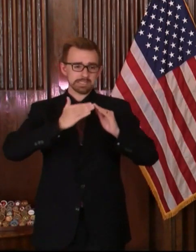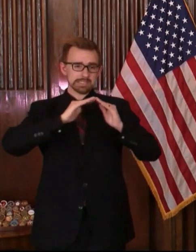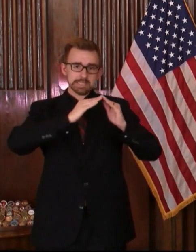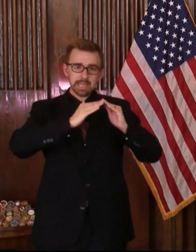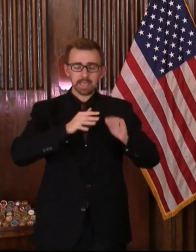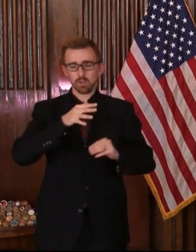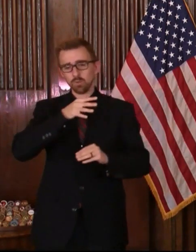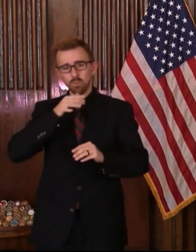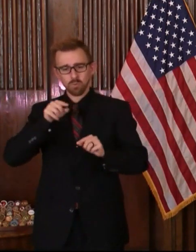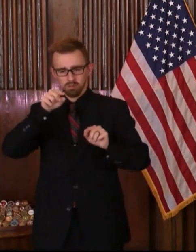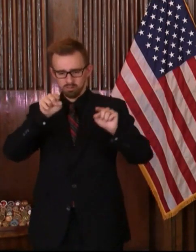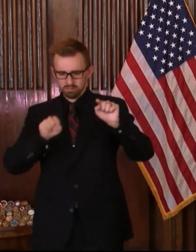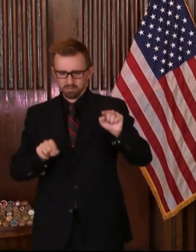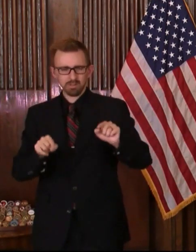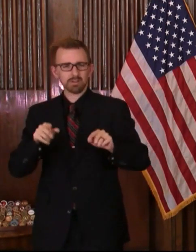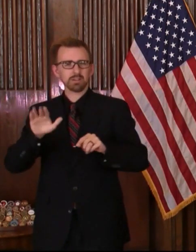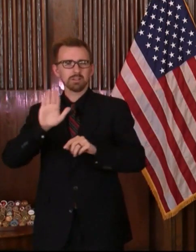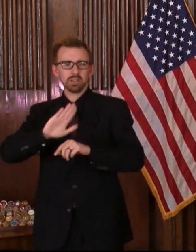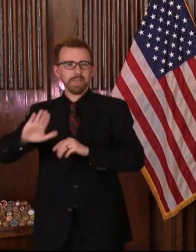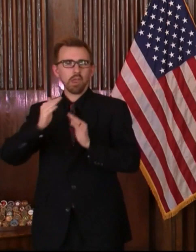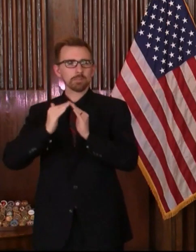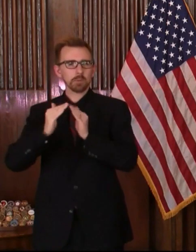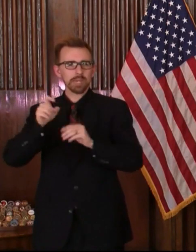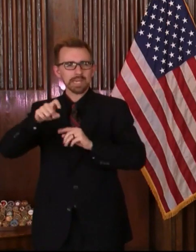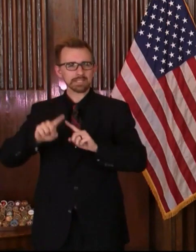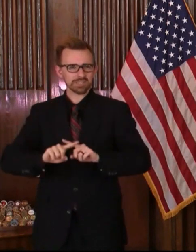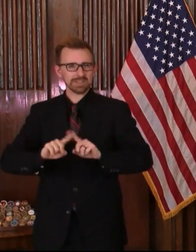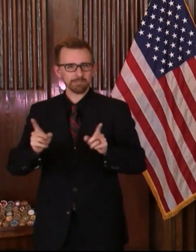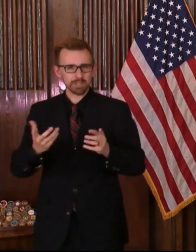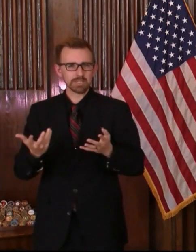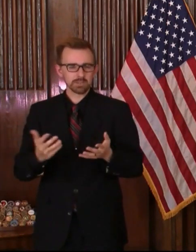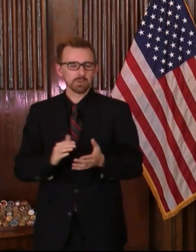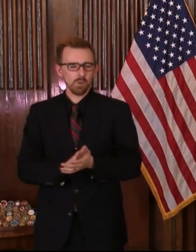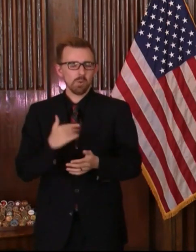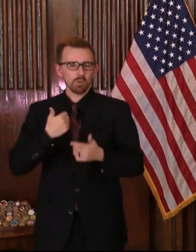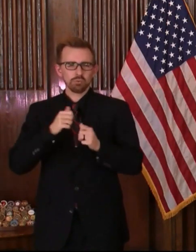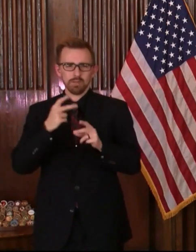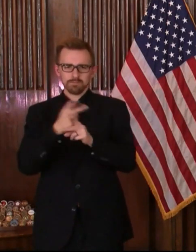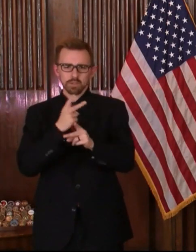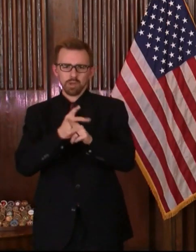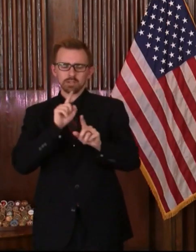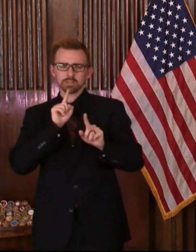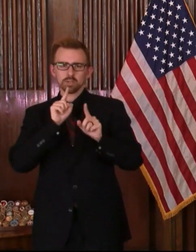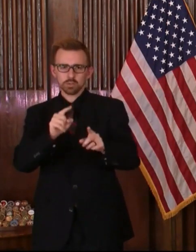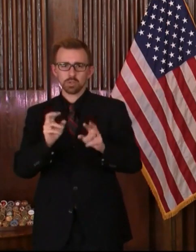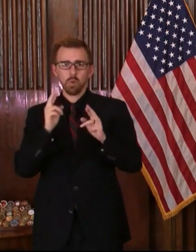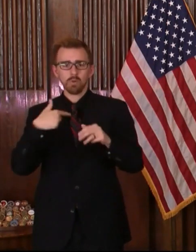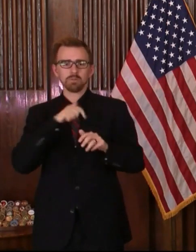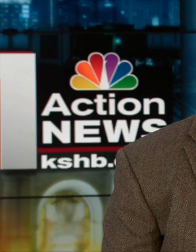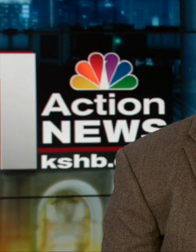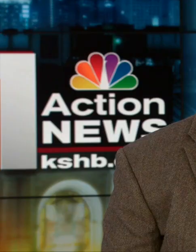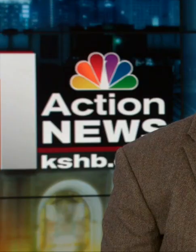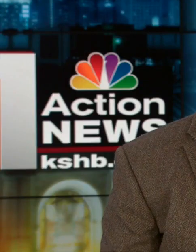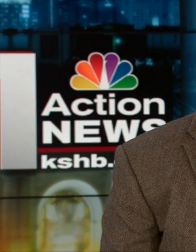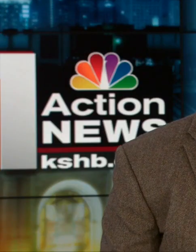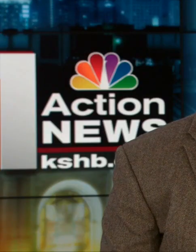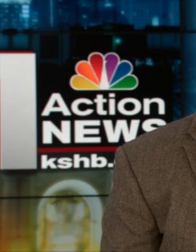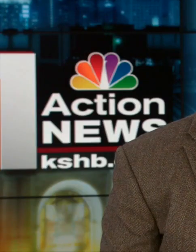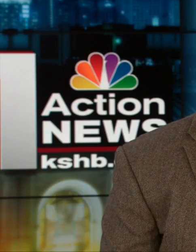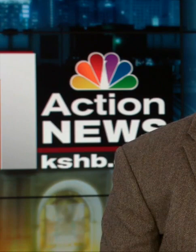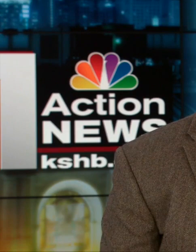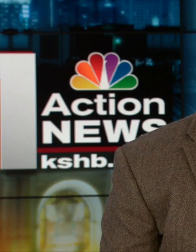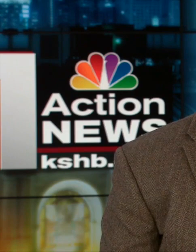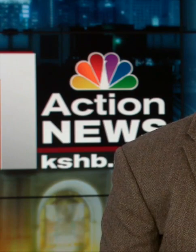area, whether you're in a rural area. So we're working on that. We're going to figure out a solution to that. Hopefully we're going to be announced more.